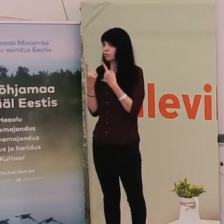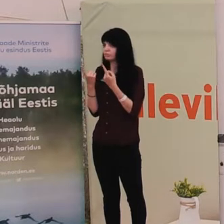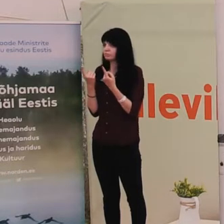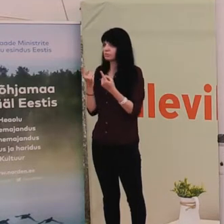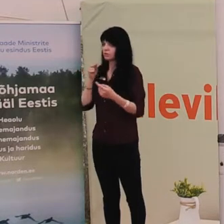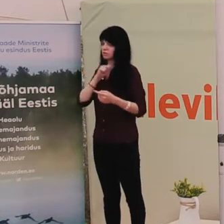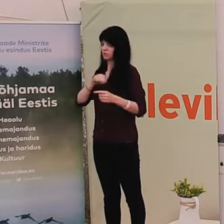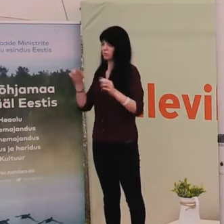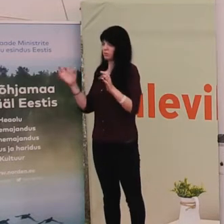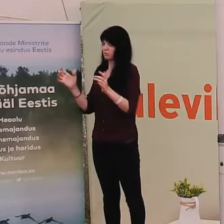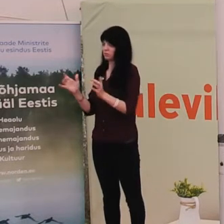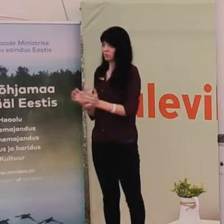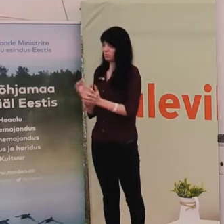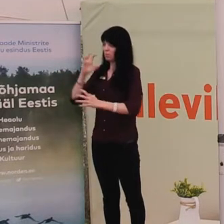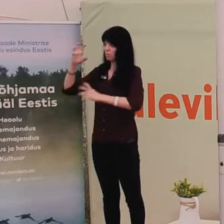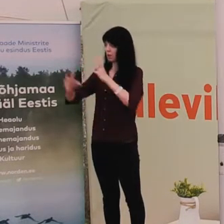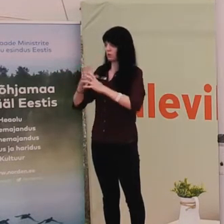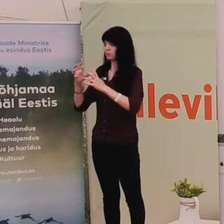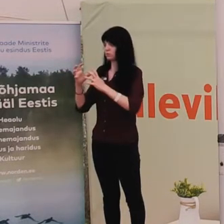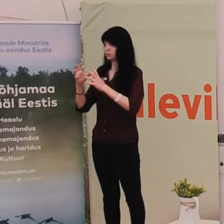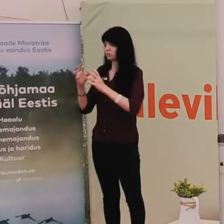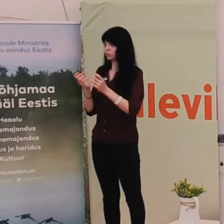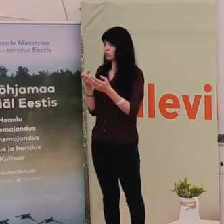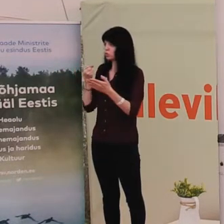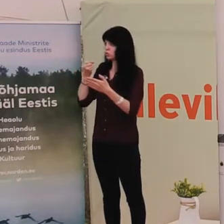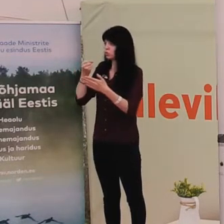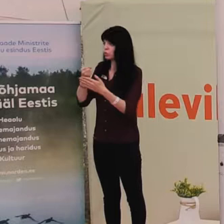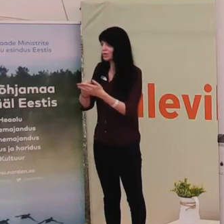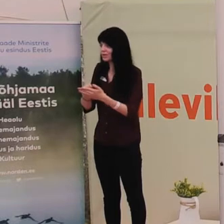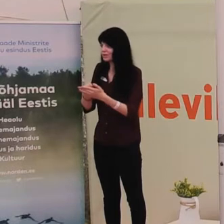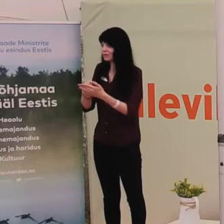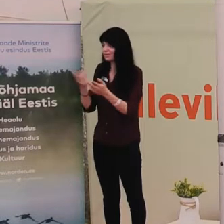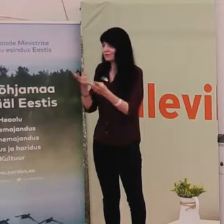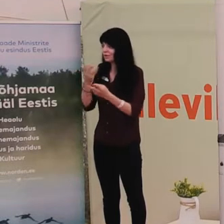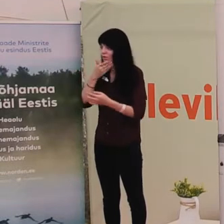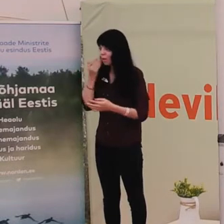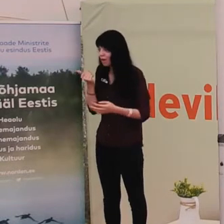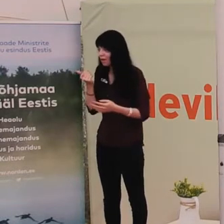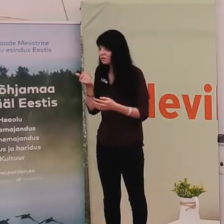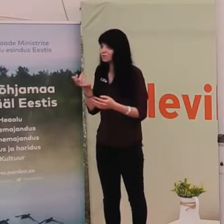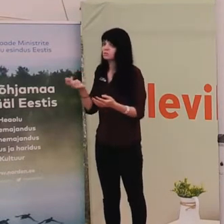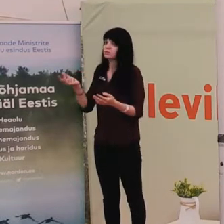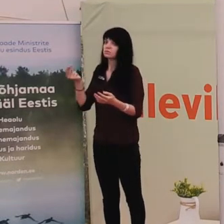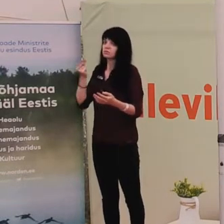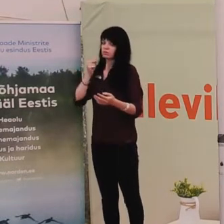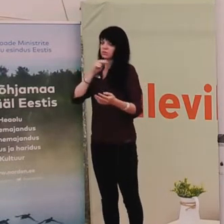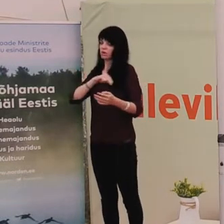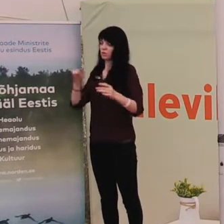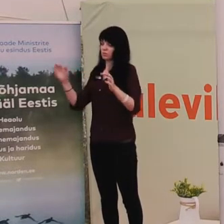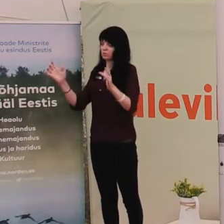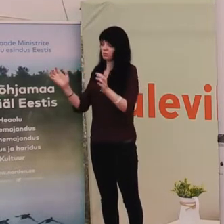reducing consumption globally. As long as this hasn't happened, this reduction in consumption can only